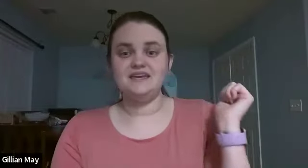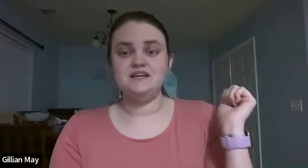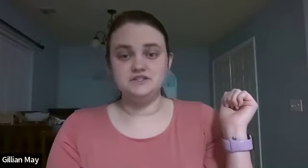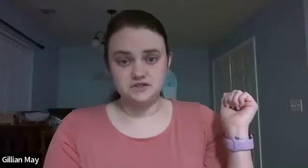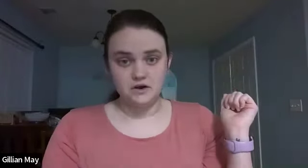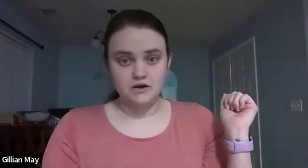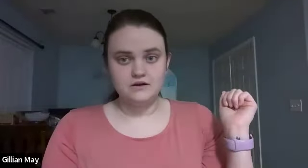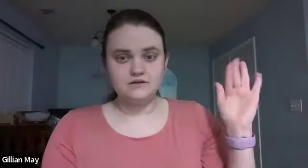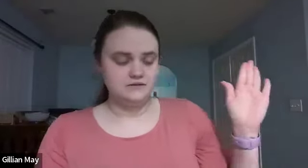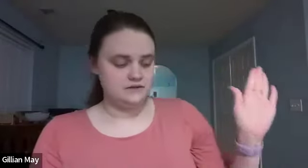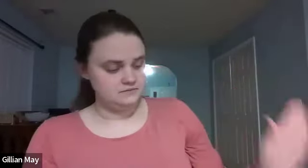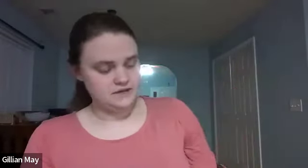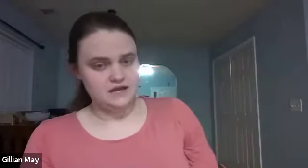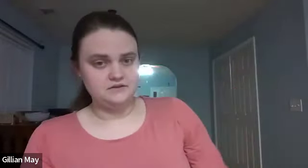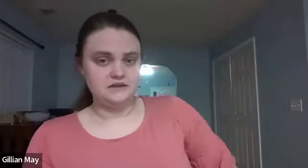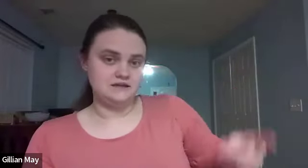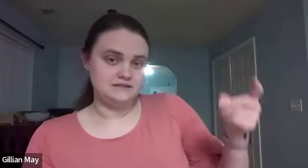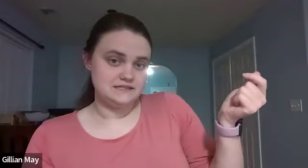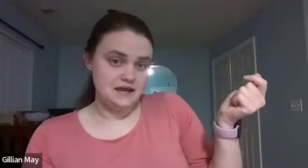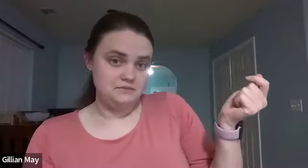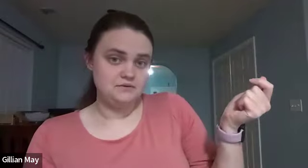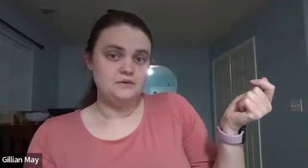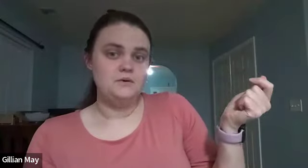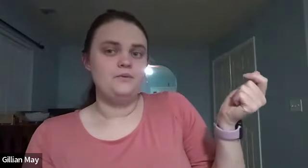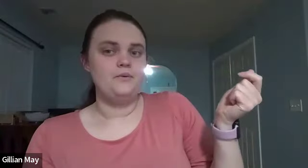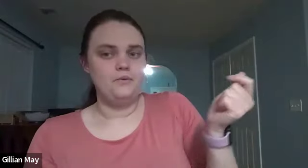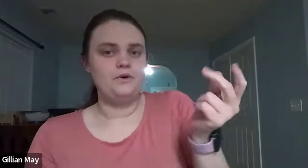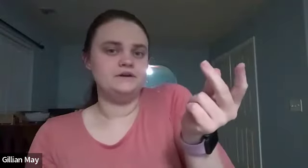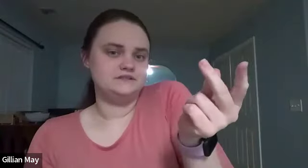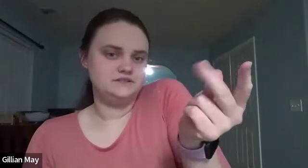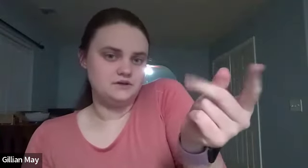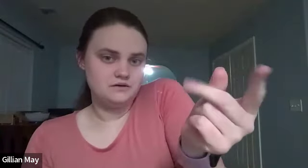Then dog, pat your leg, snap, or dog.